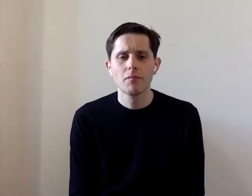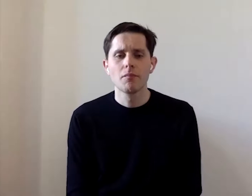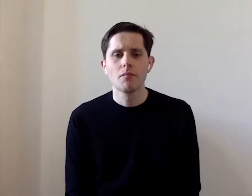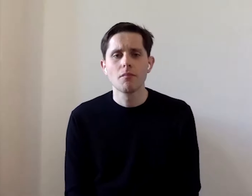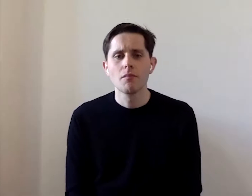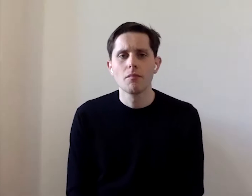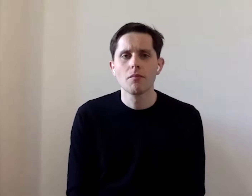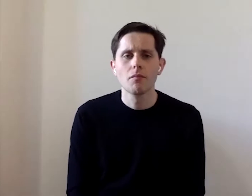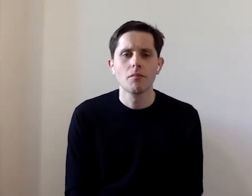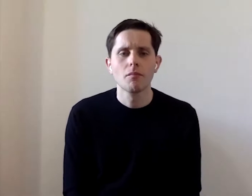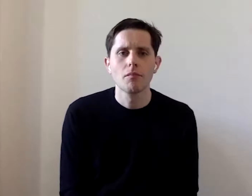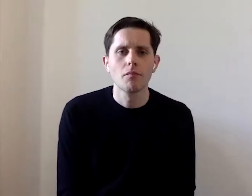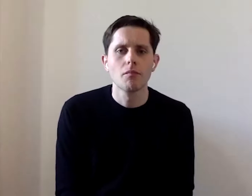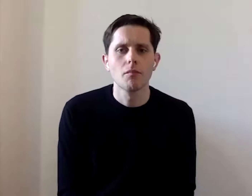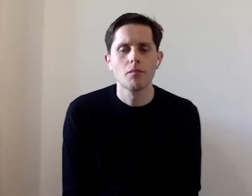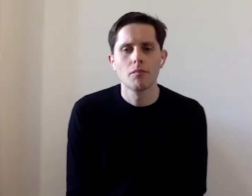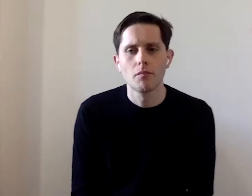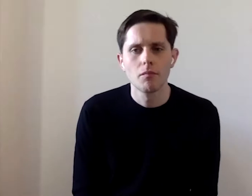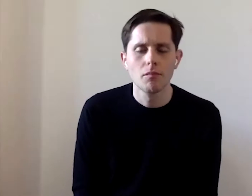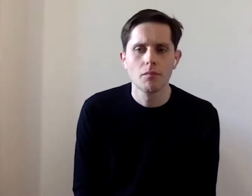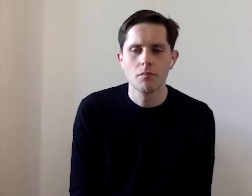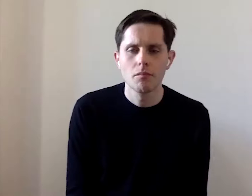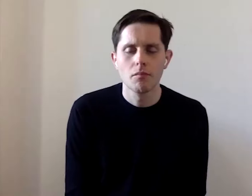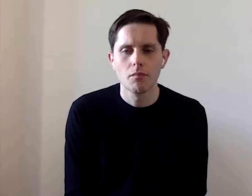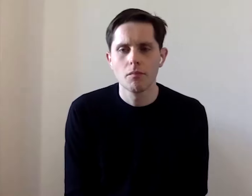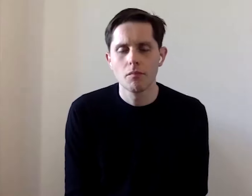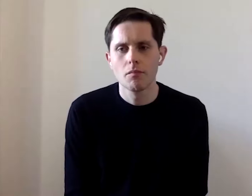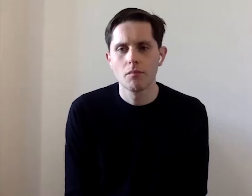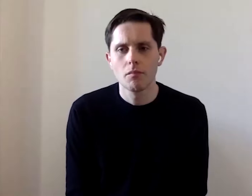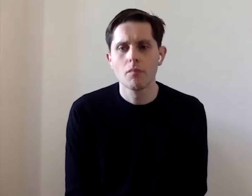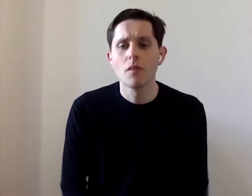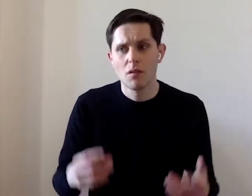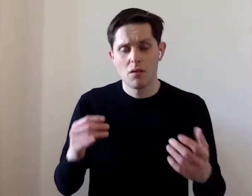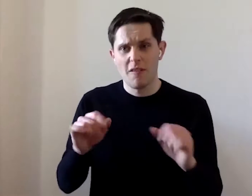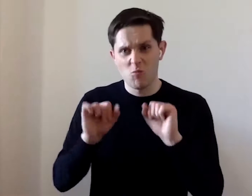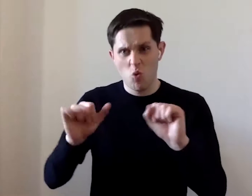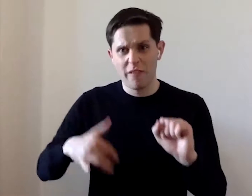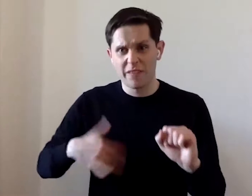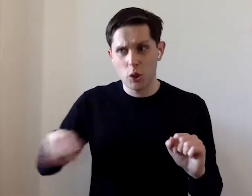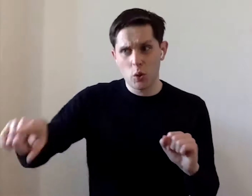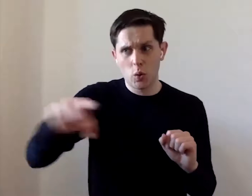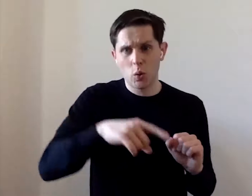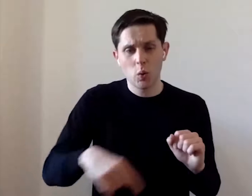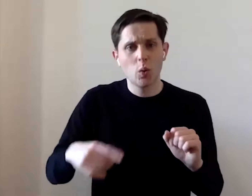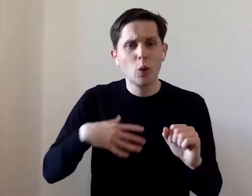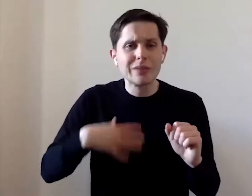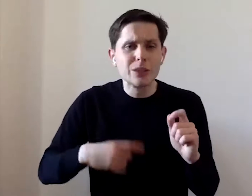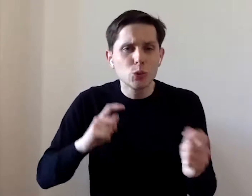mean, but more generally, what I wanted to ask you all is, what changes do you think, from